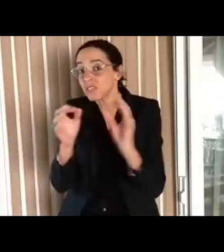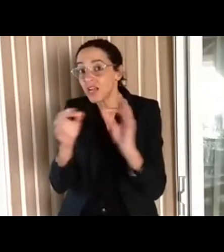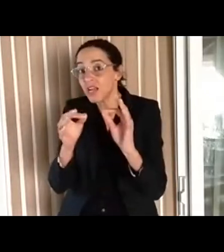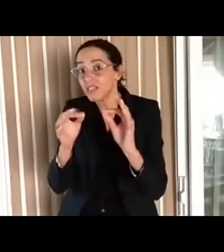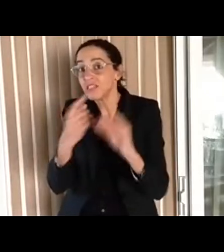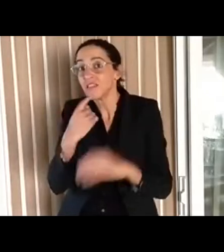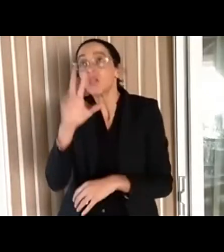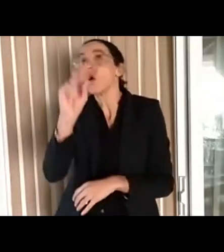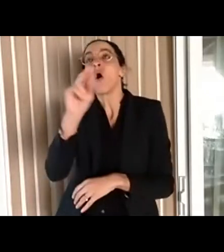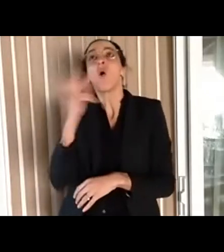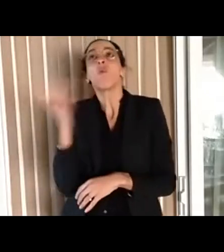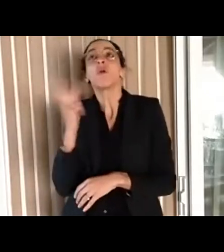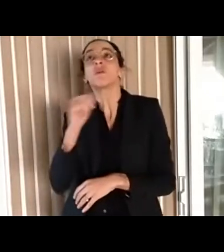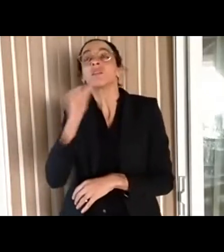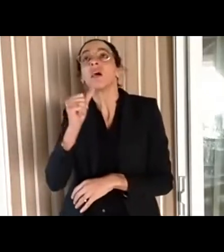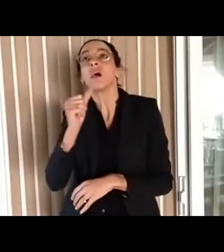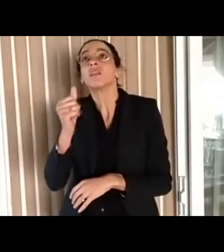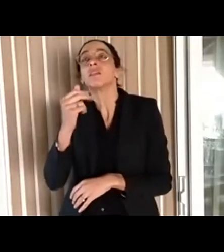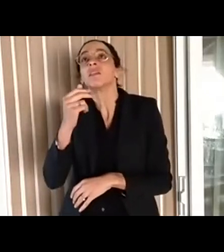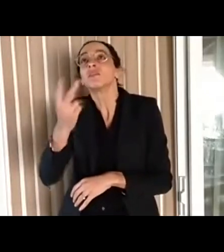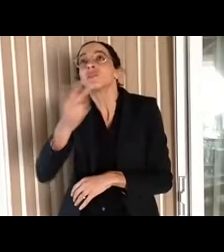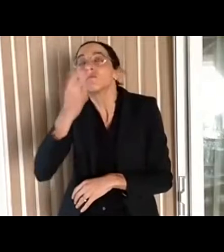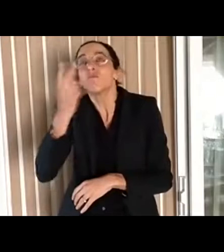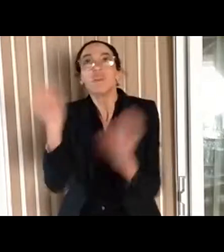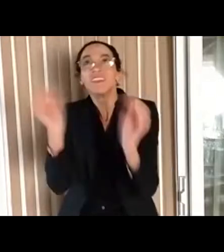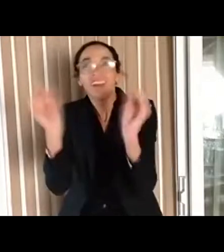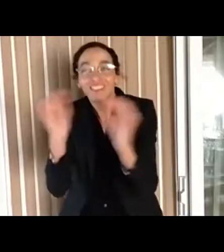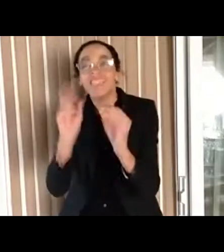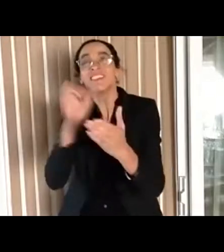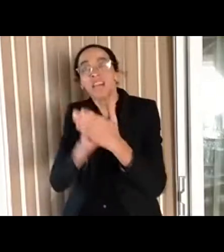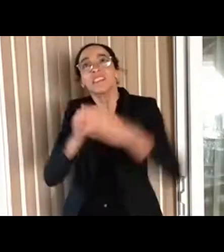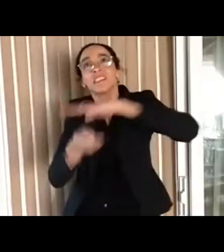no, we're not smoking. He said, these are smoked oysters.